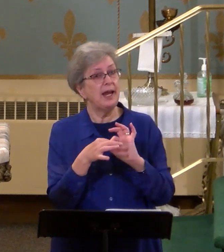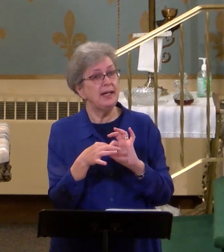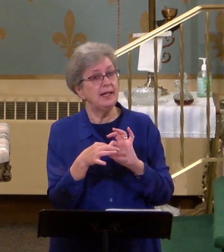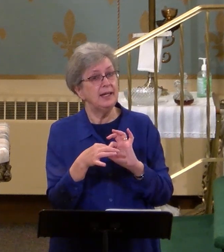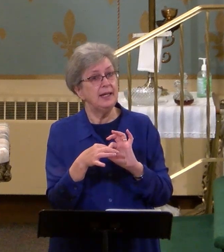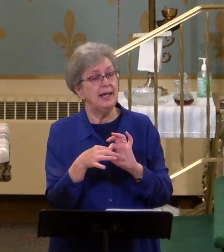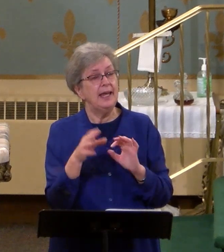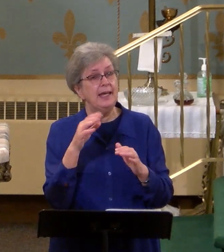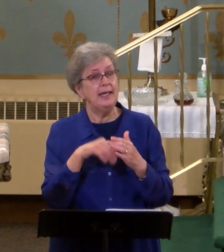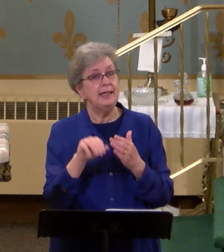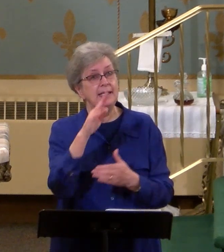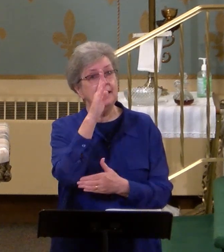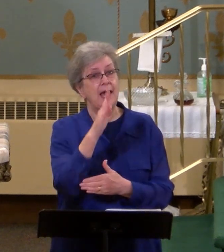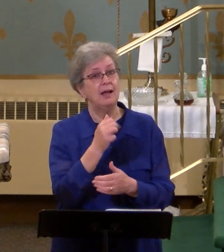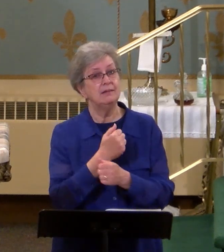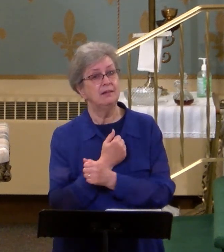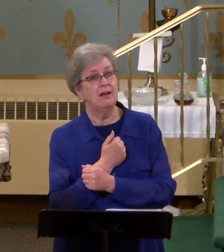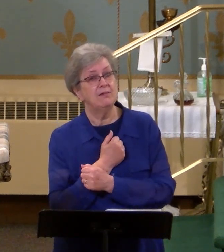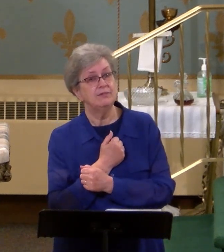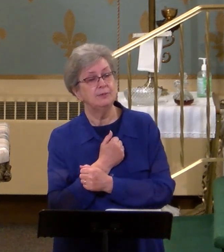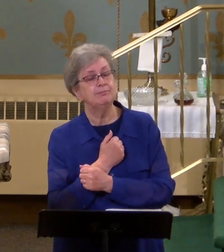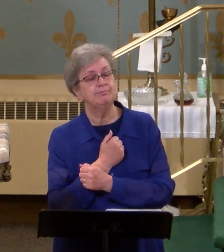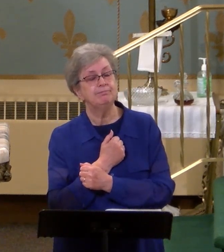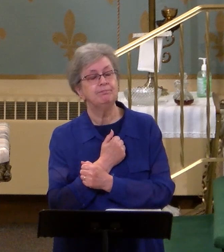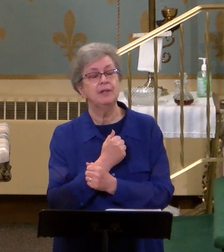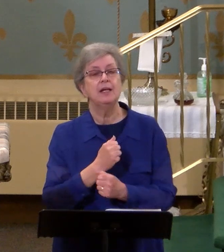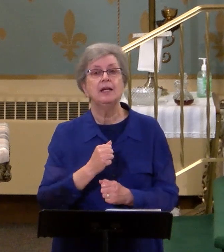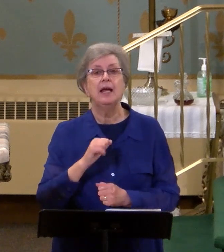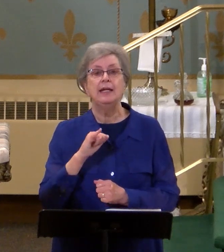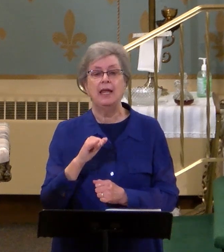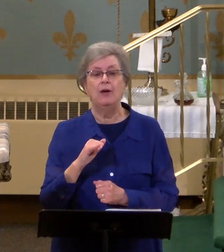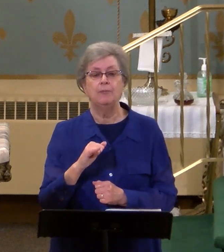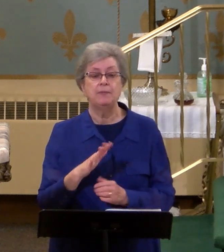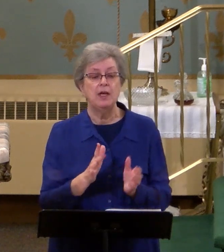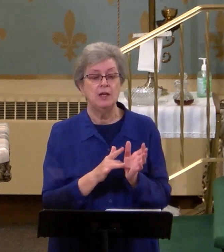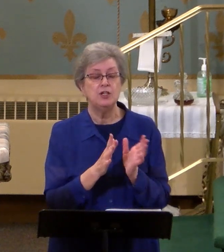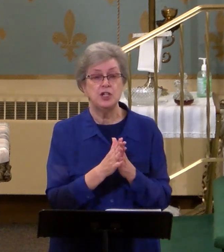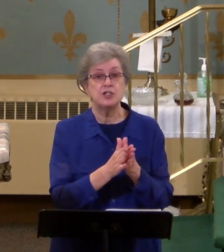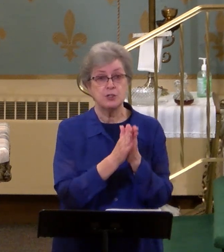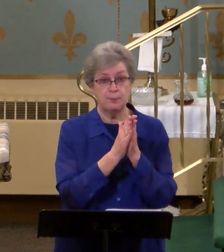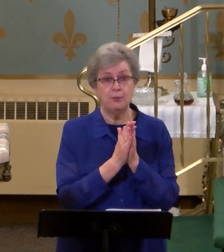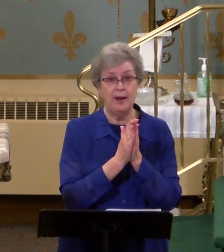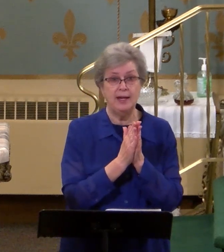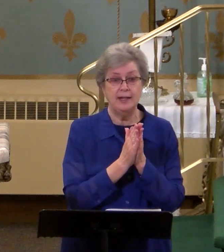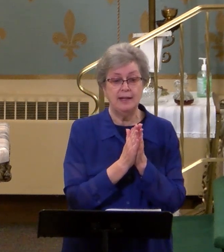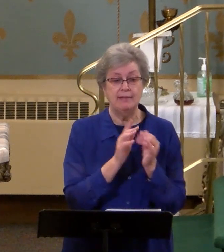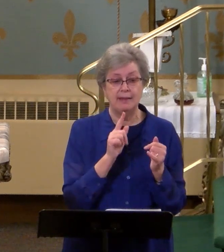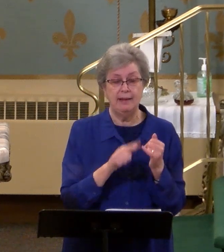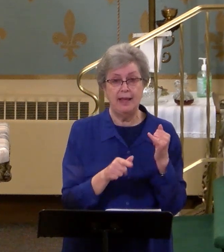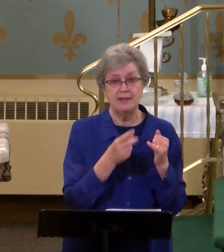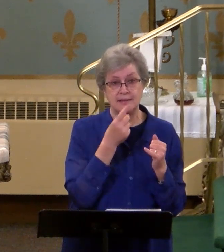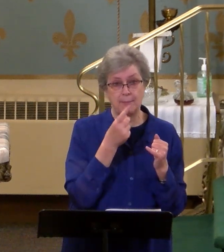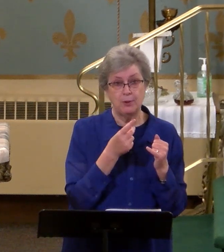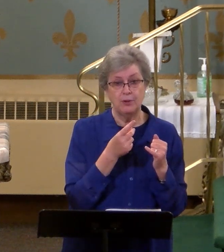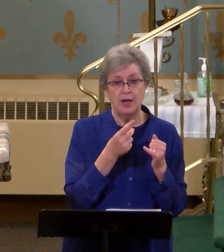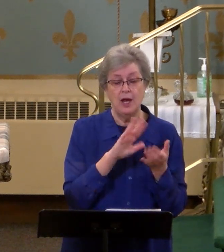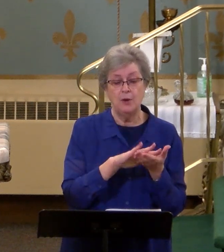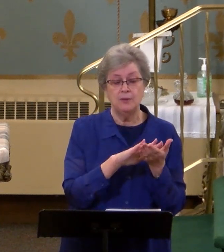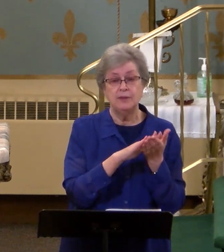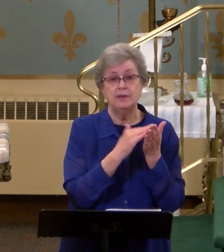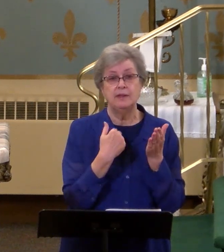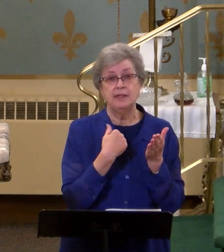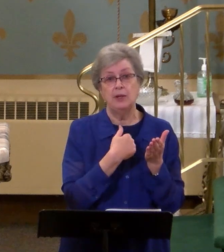of God. Christ prayed at the Last Supper that we may be one. And